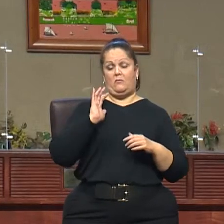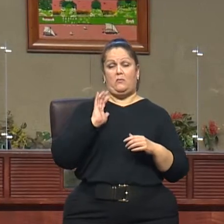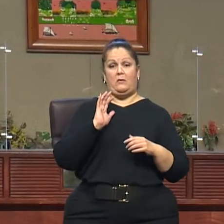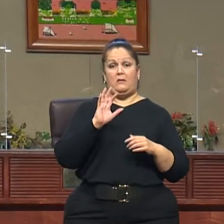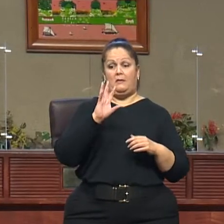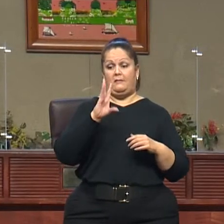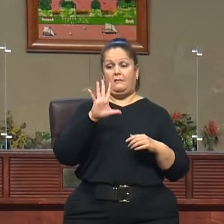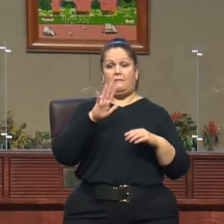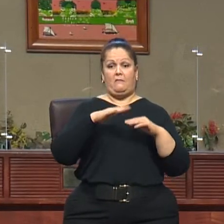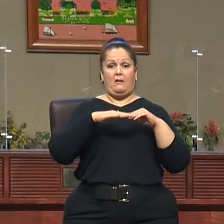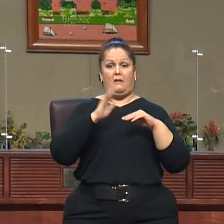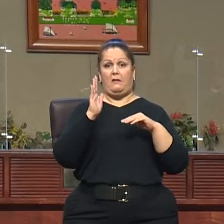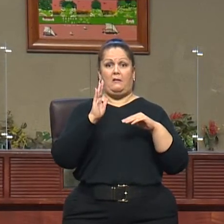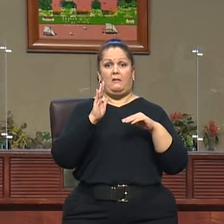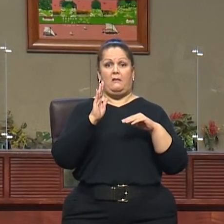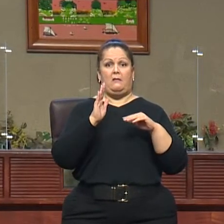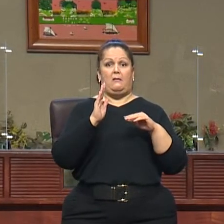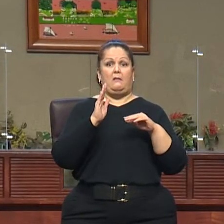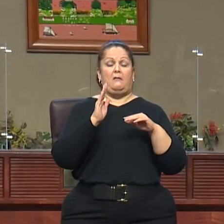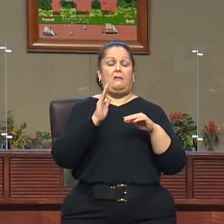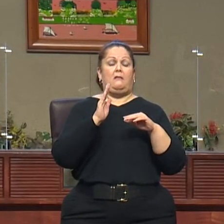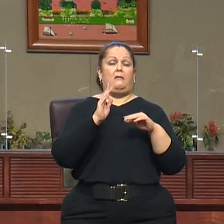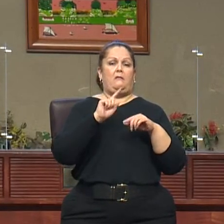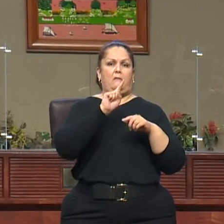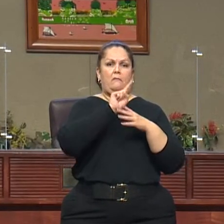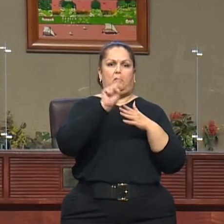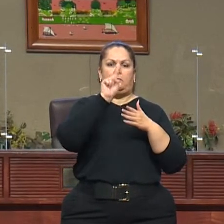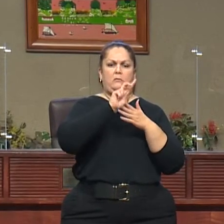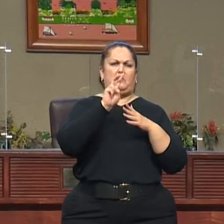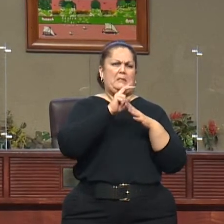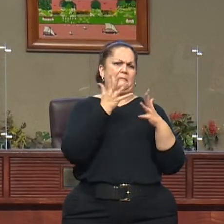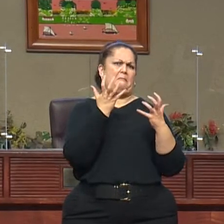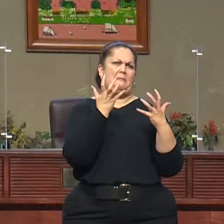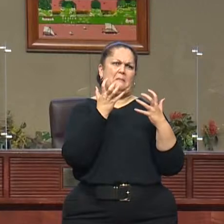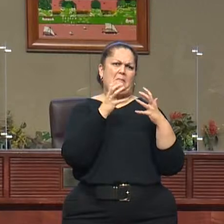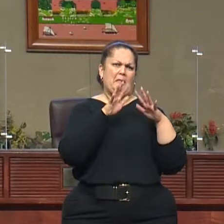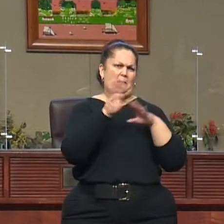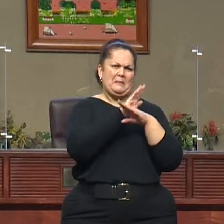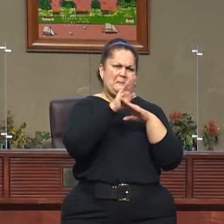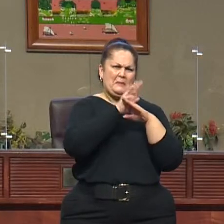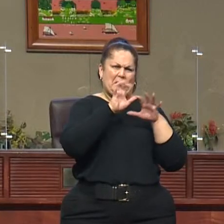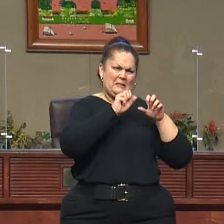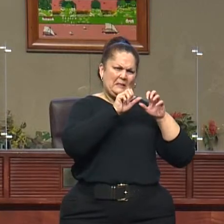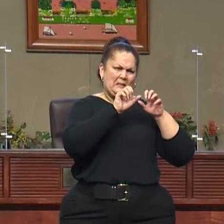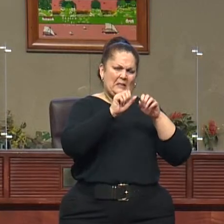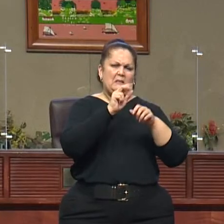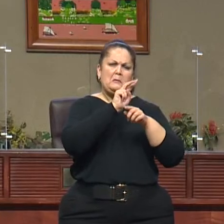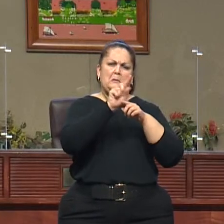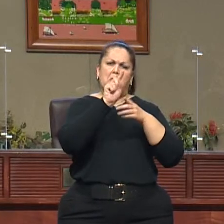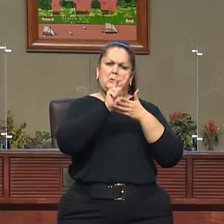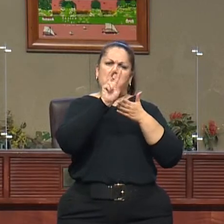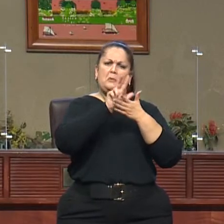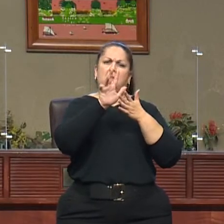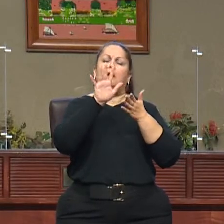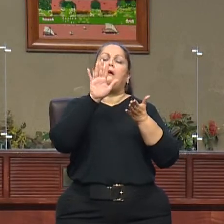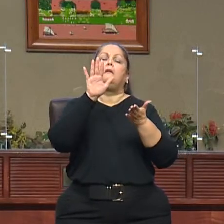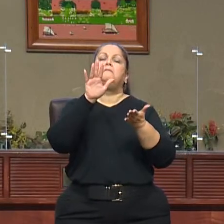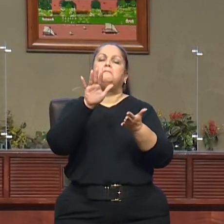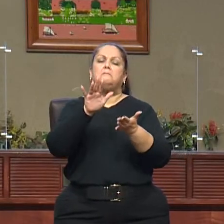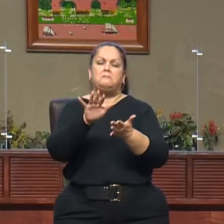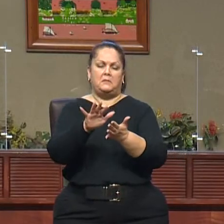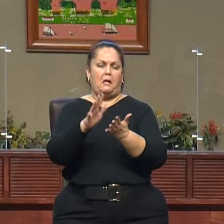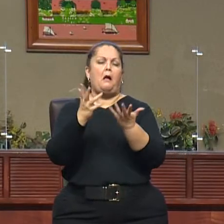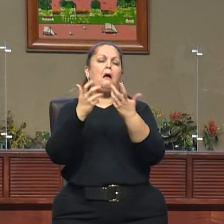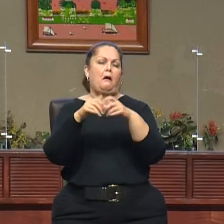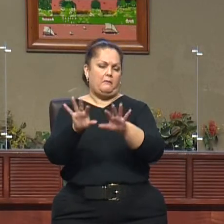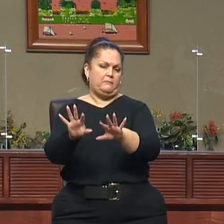plus, that demand will last 3 weeks, 4 weeks, and then after that, things will level off, and we will be able to keep up with it. Great. And the